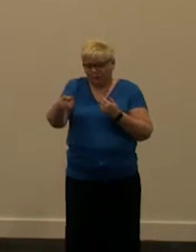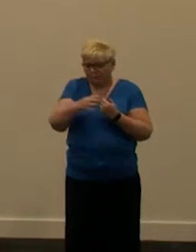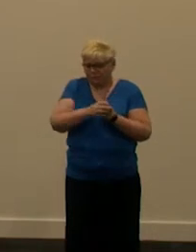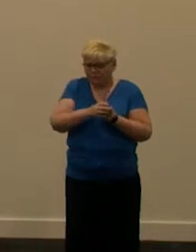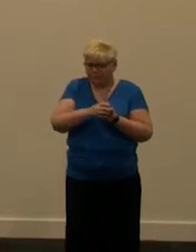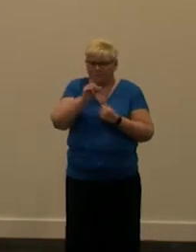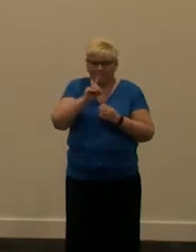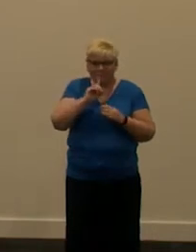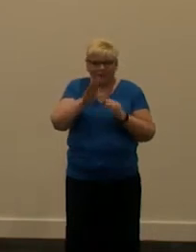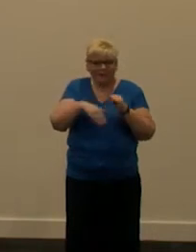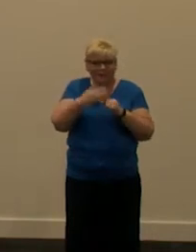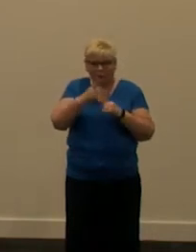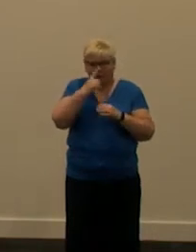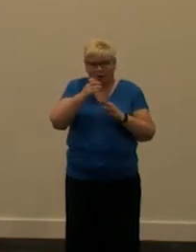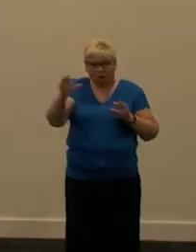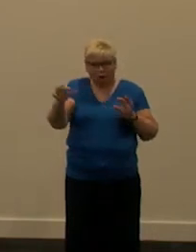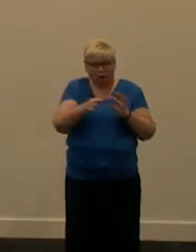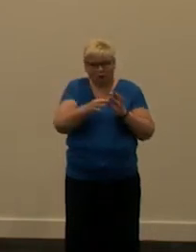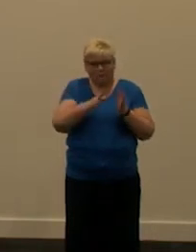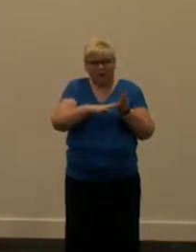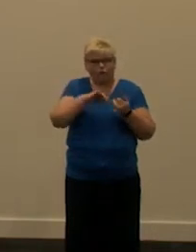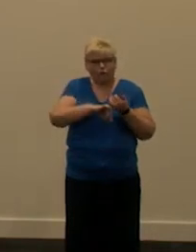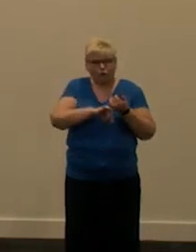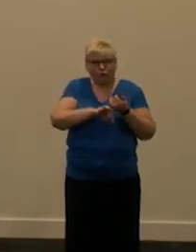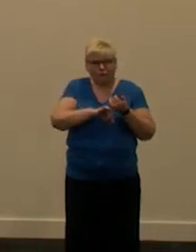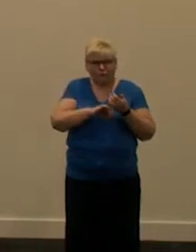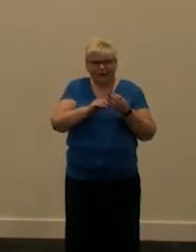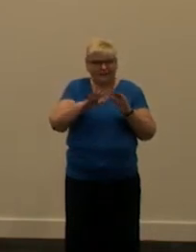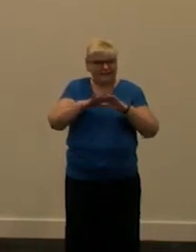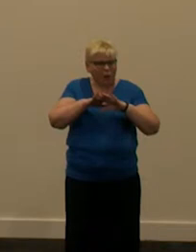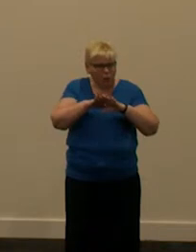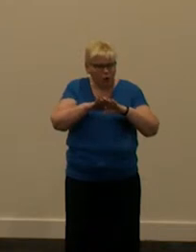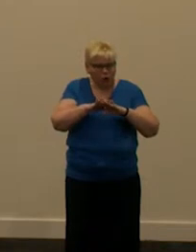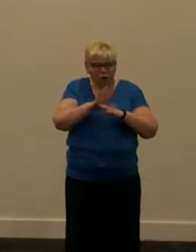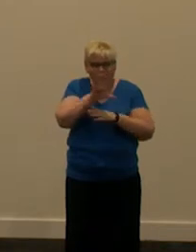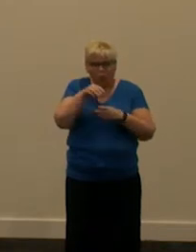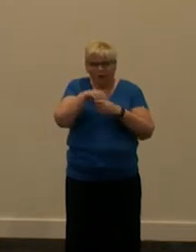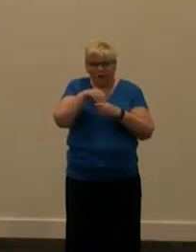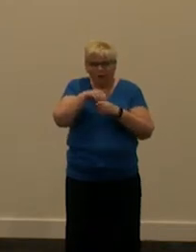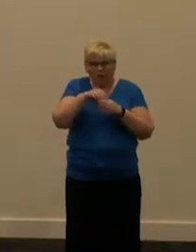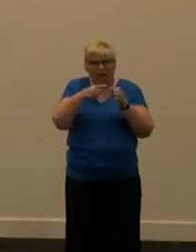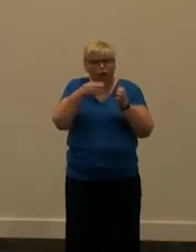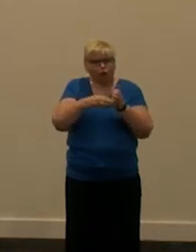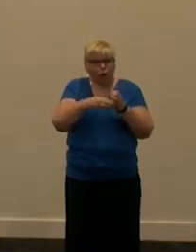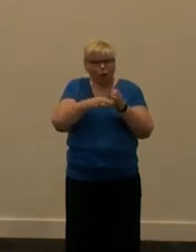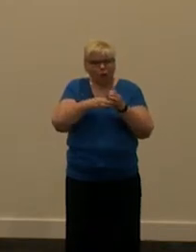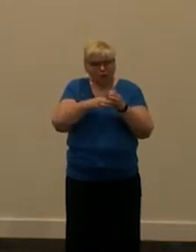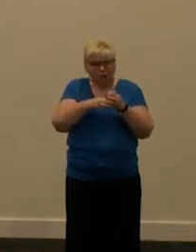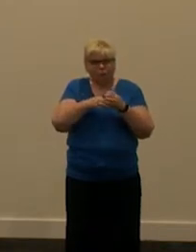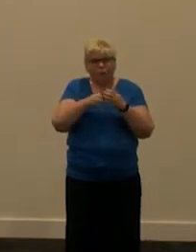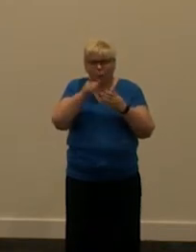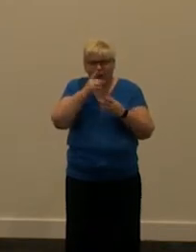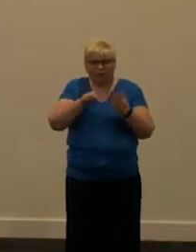can also connect for sure Microsoft virtual networks. So inside the Azure Cloud, we can